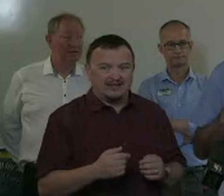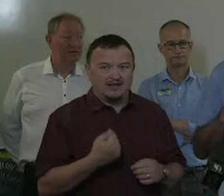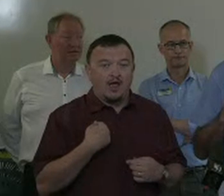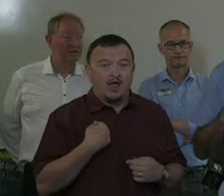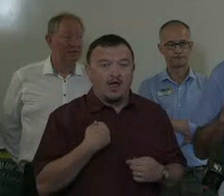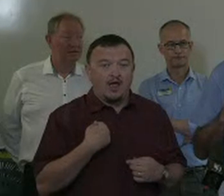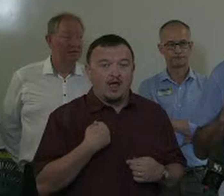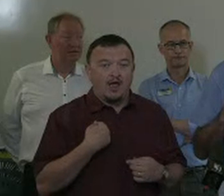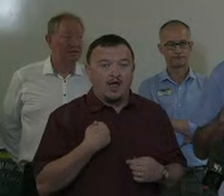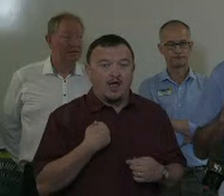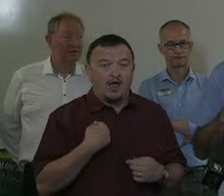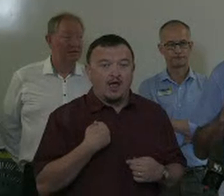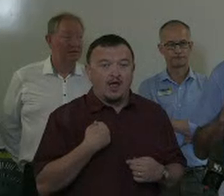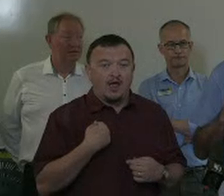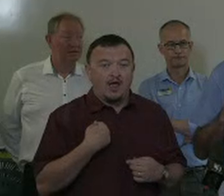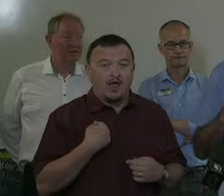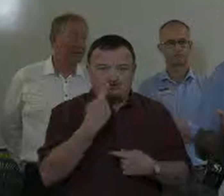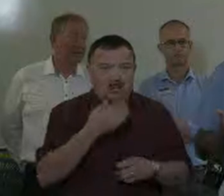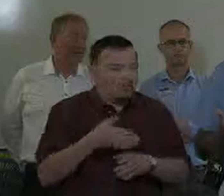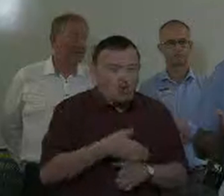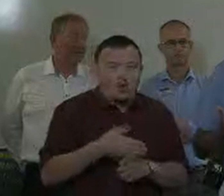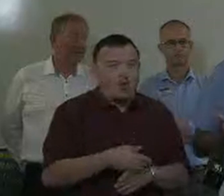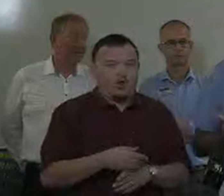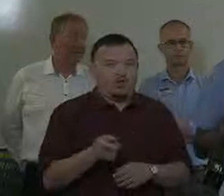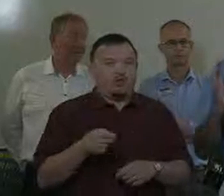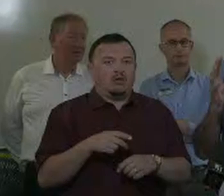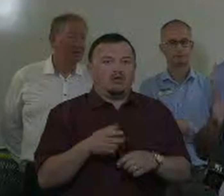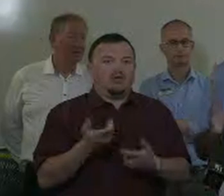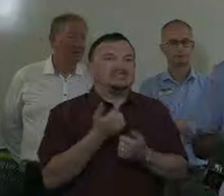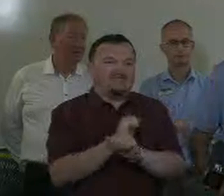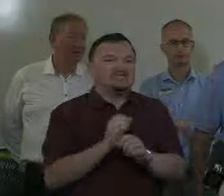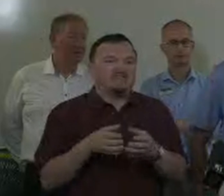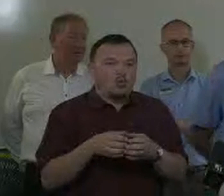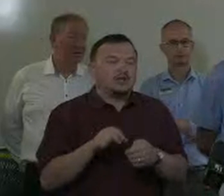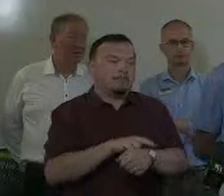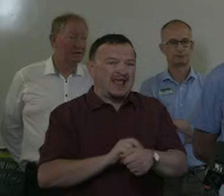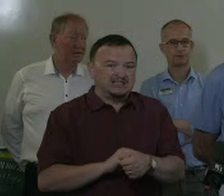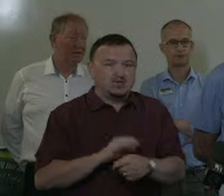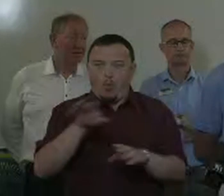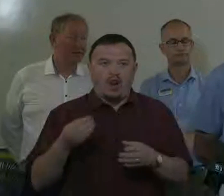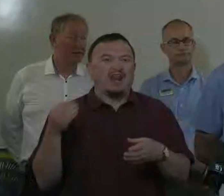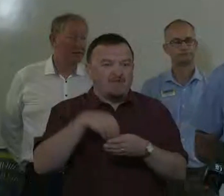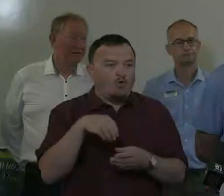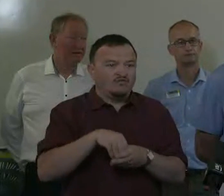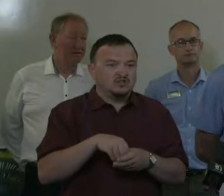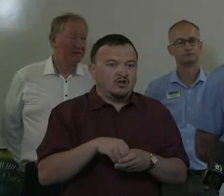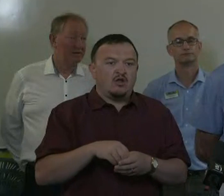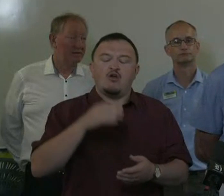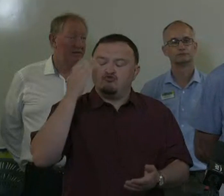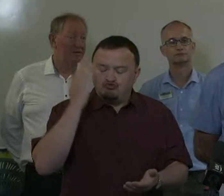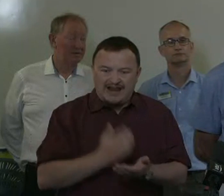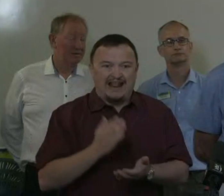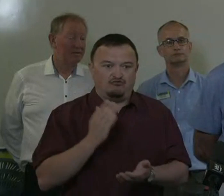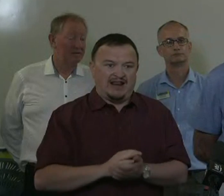the firefighting effort, the Defence Force, the police, everybody who's involved are doing a tremendous